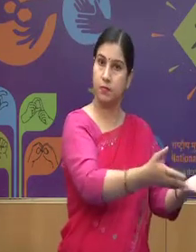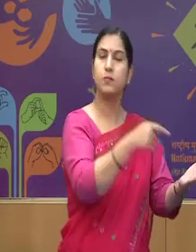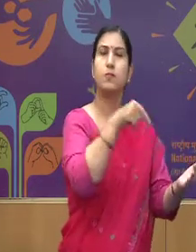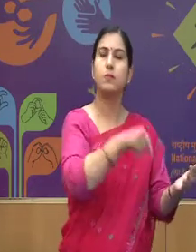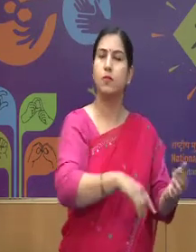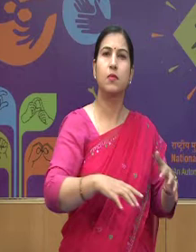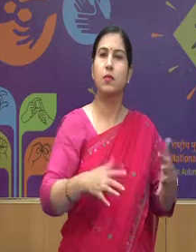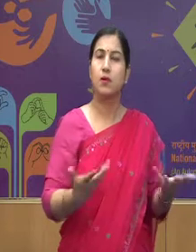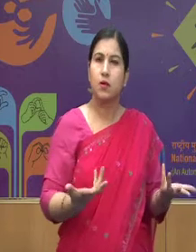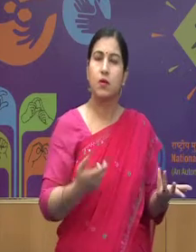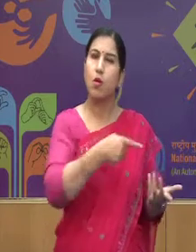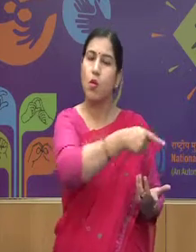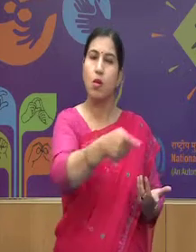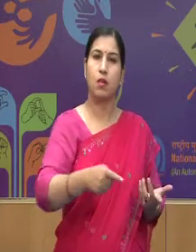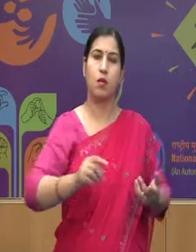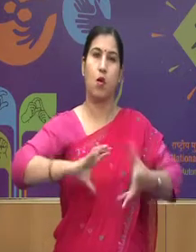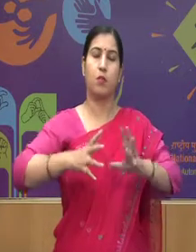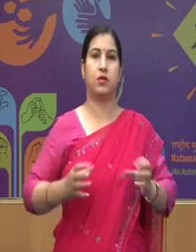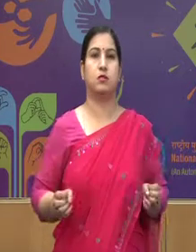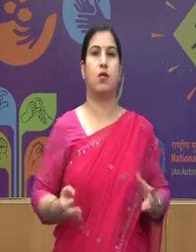This led to the birth of imperialism,